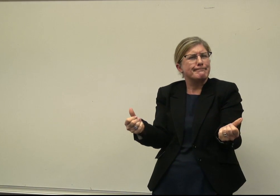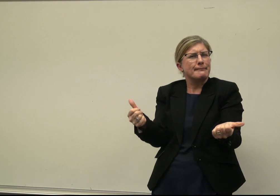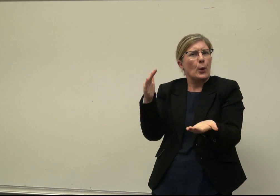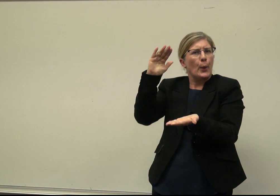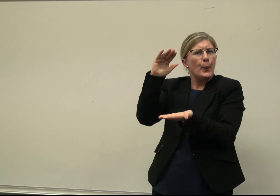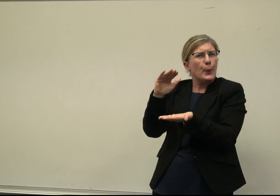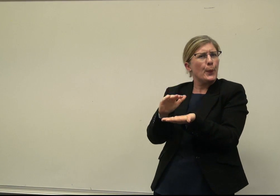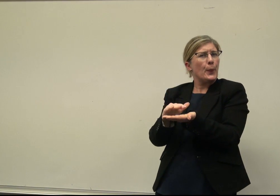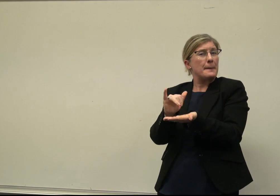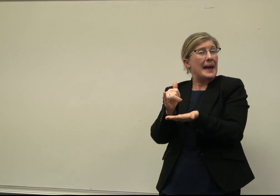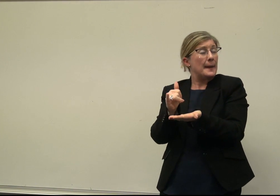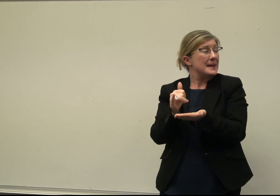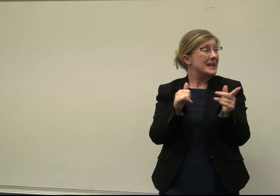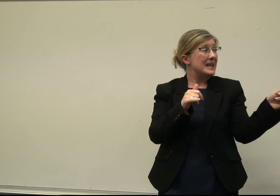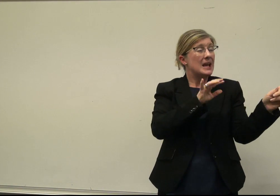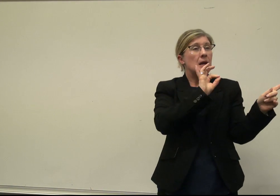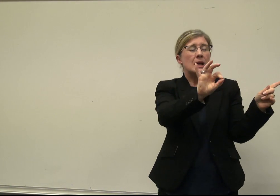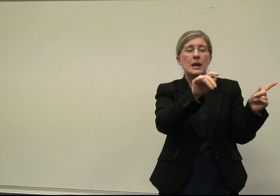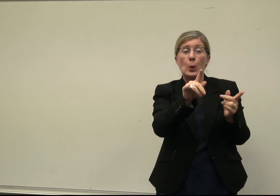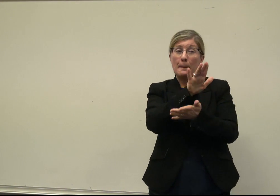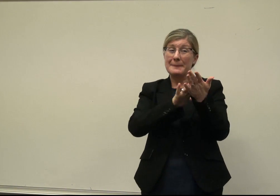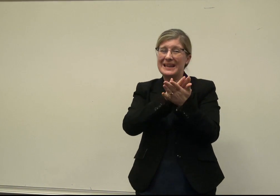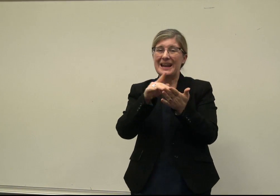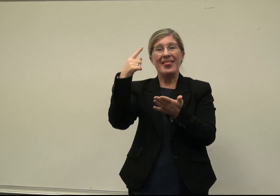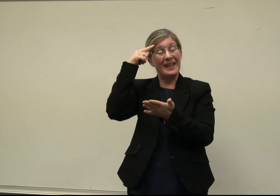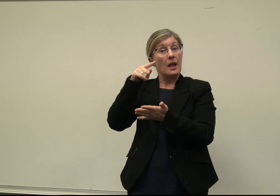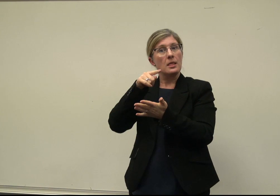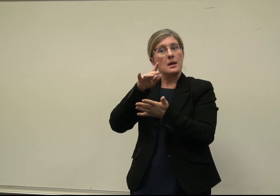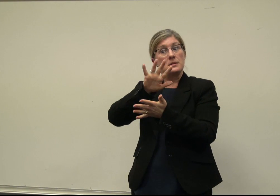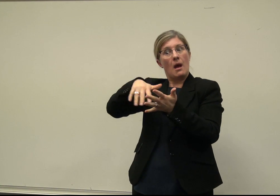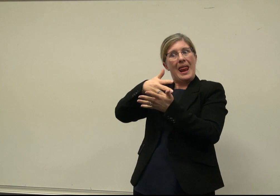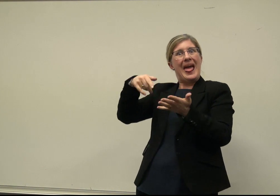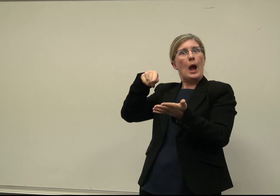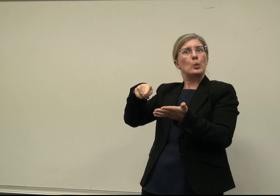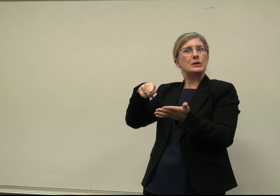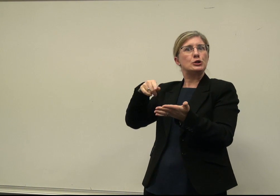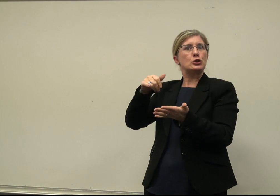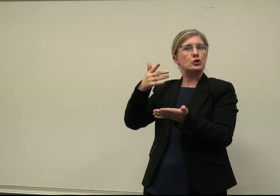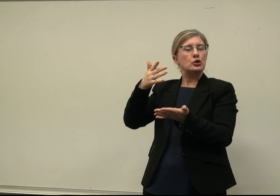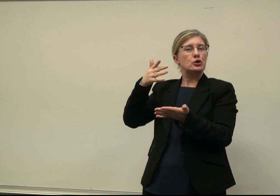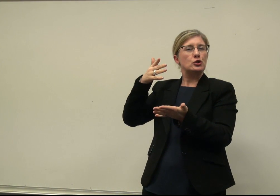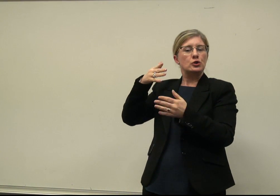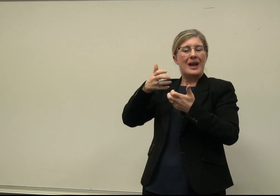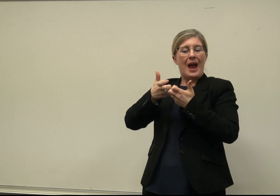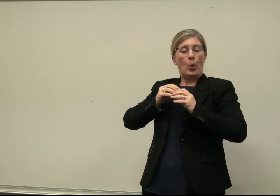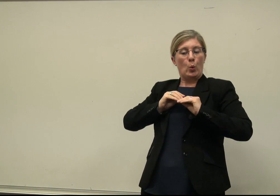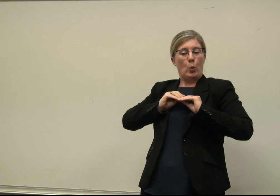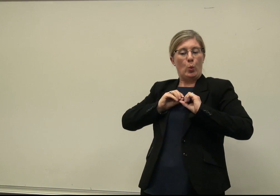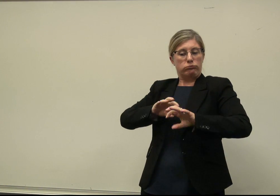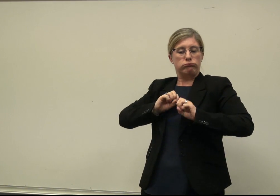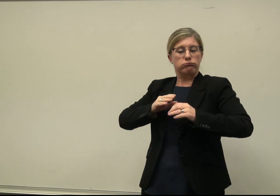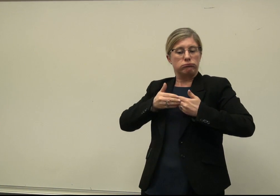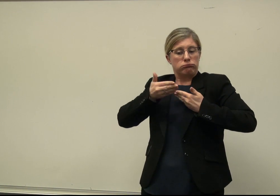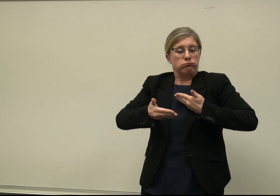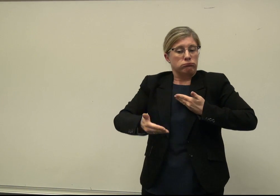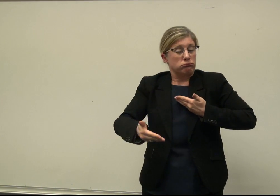You mean that the sign language may be less, I mean, the transmission of a sign language